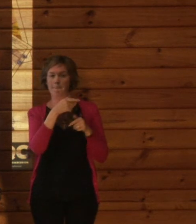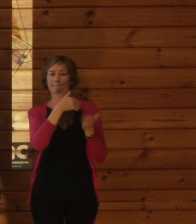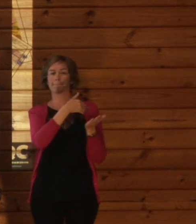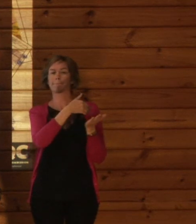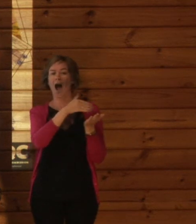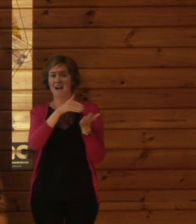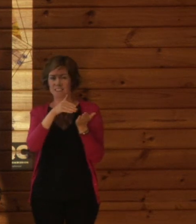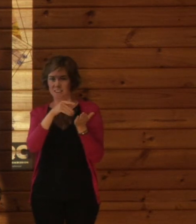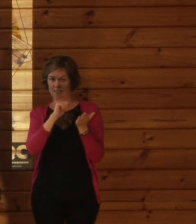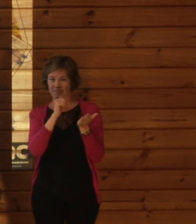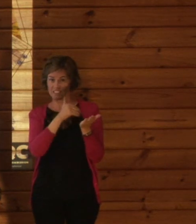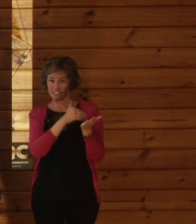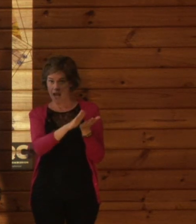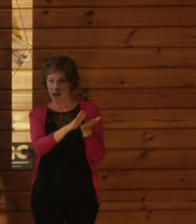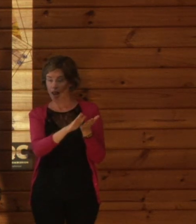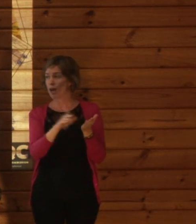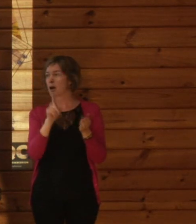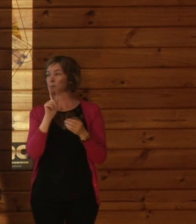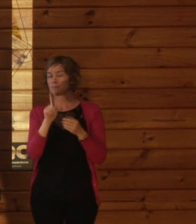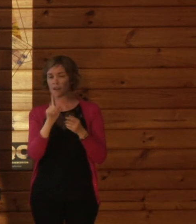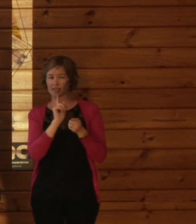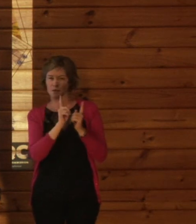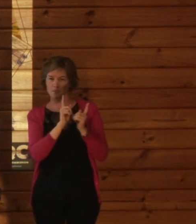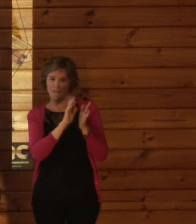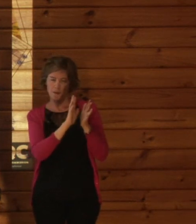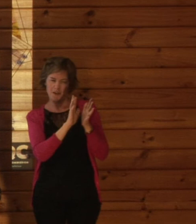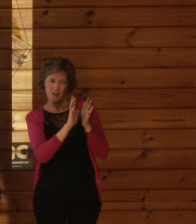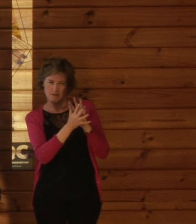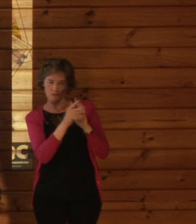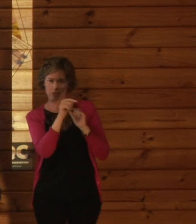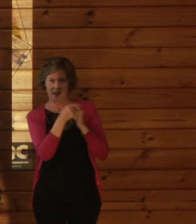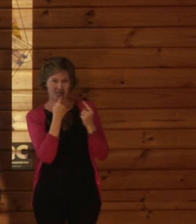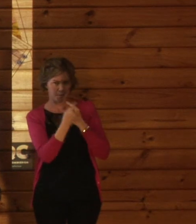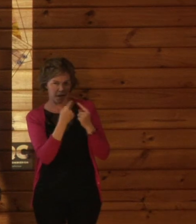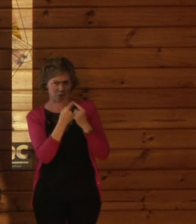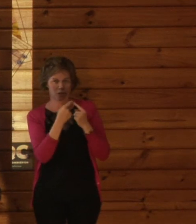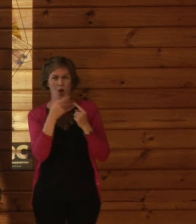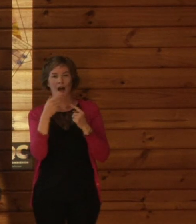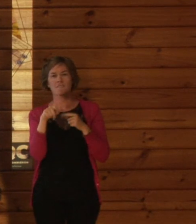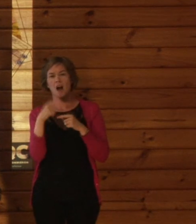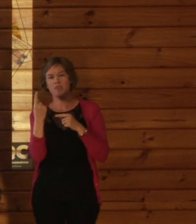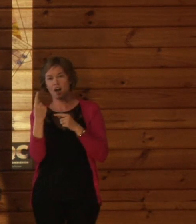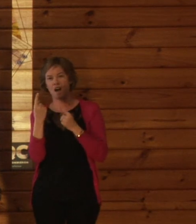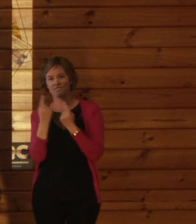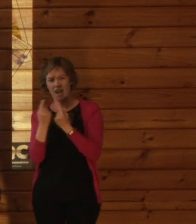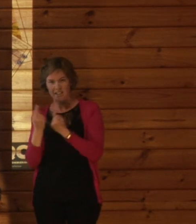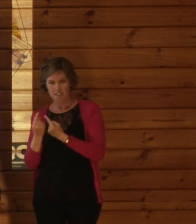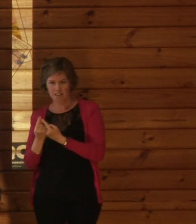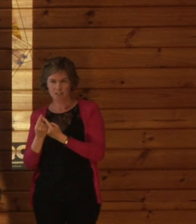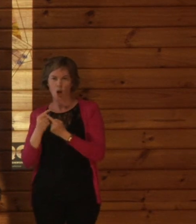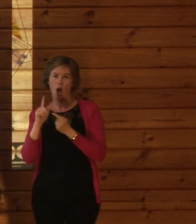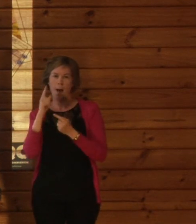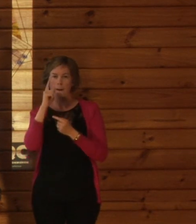market sales, it's about the kind of factors that for other hazards seem to affect people's perceptions of value. So if it's